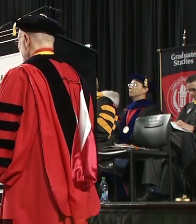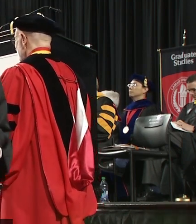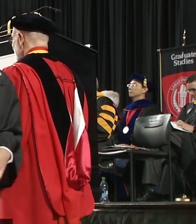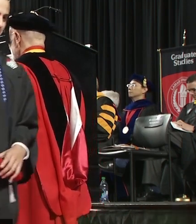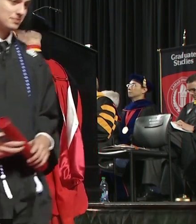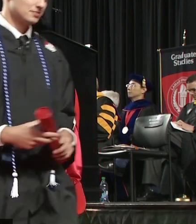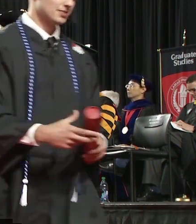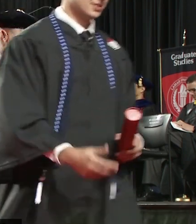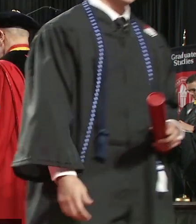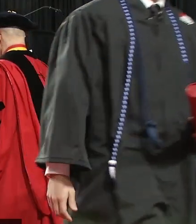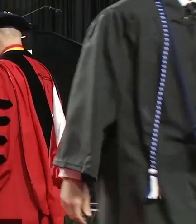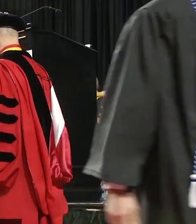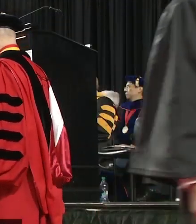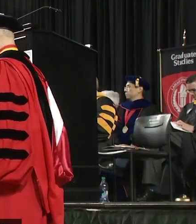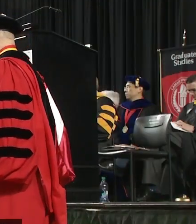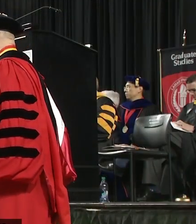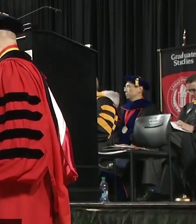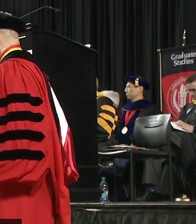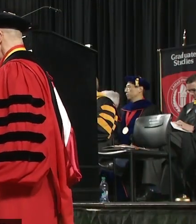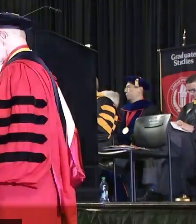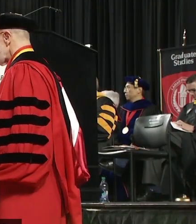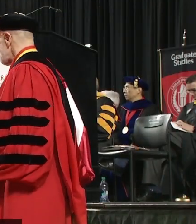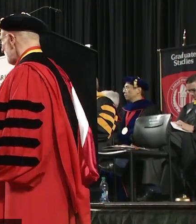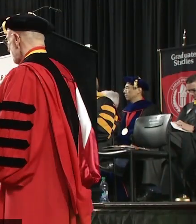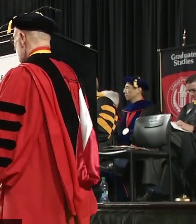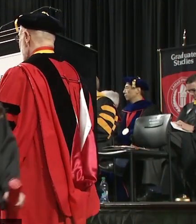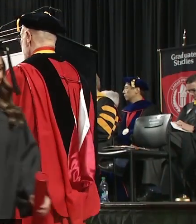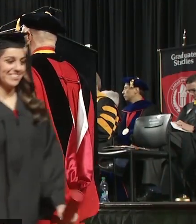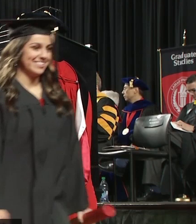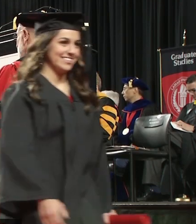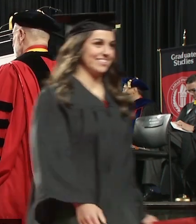Titus Tremaine Hunt.